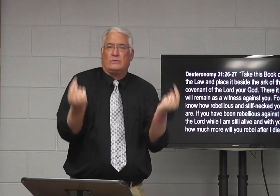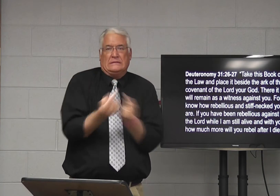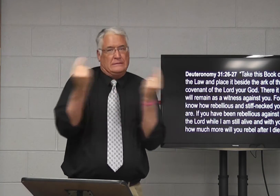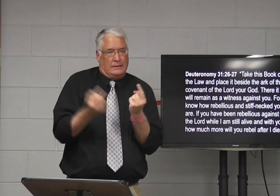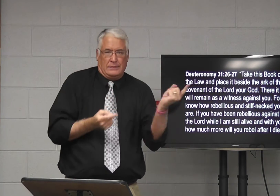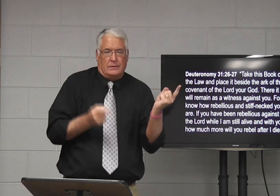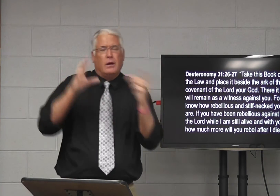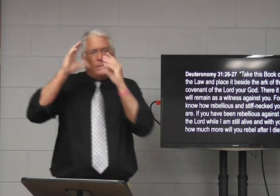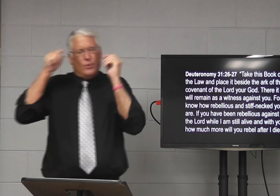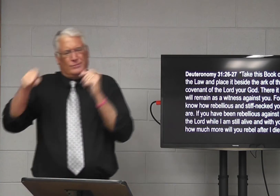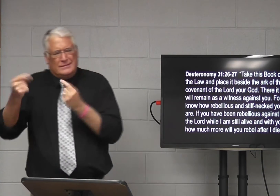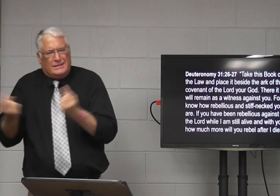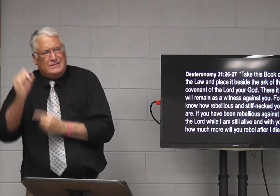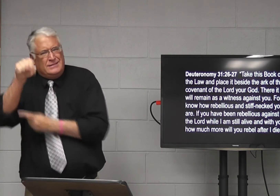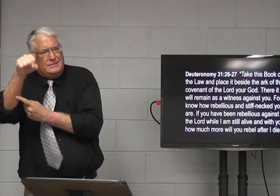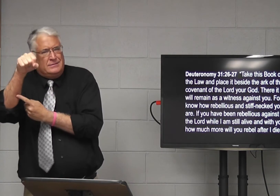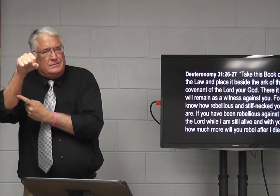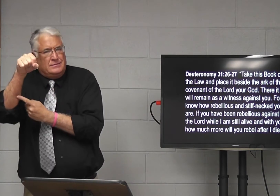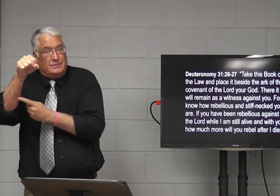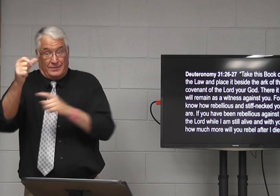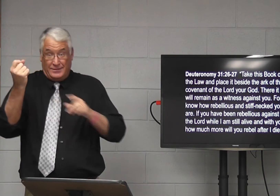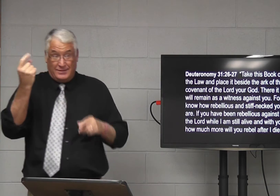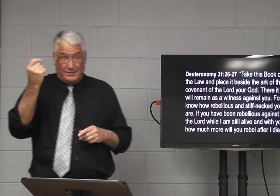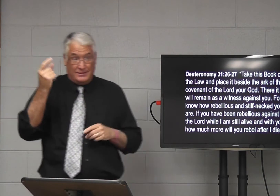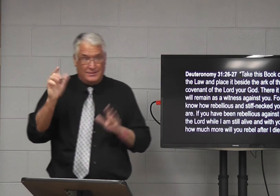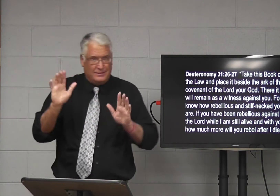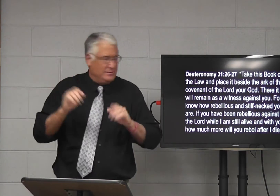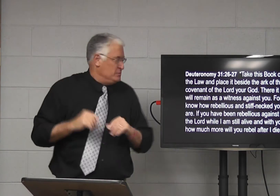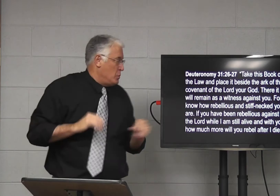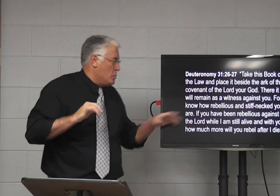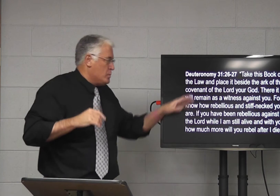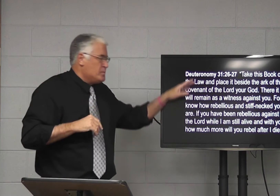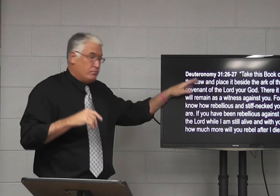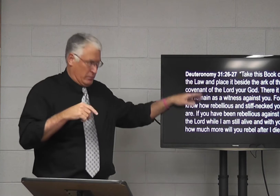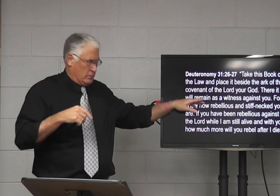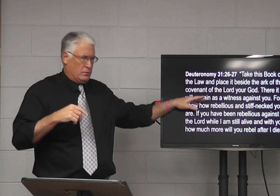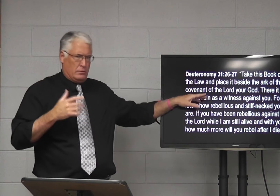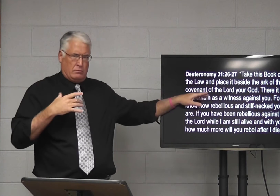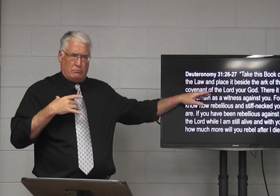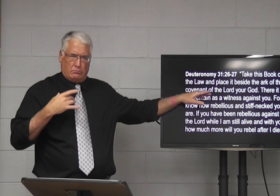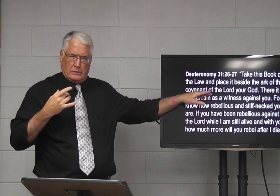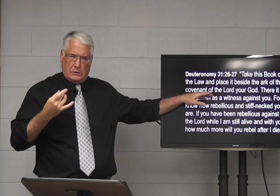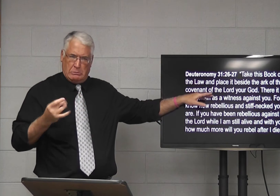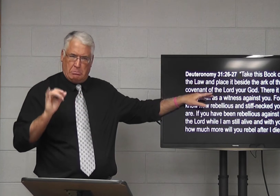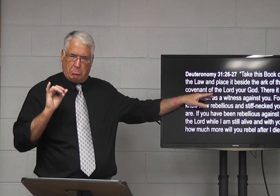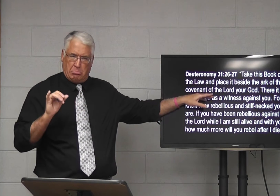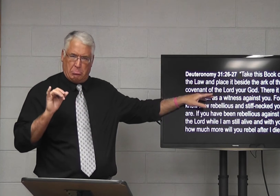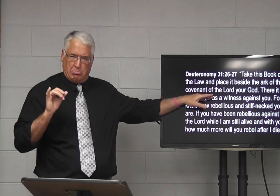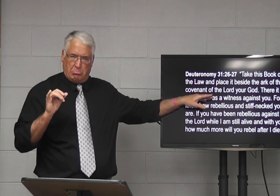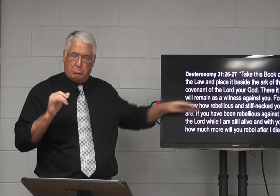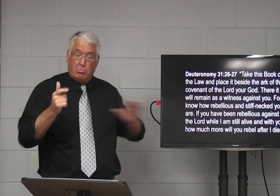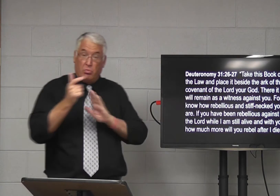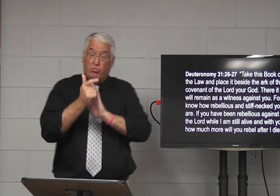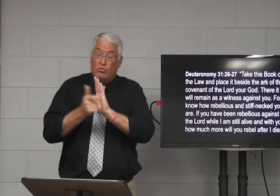gave foresight to Jesus. Yes, Moses was a sinner. Yes, he was. So it's very interesting